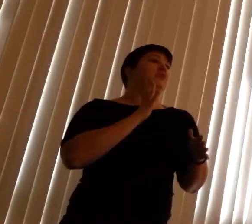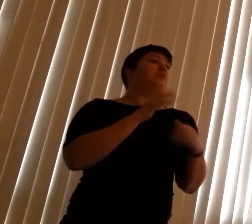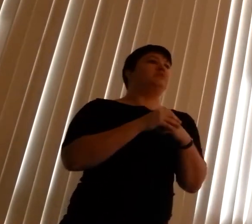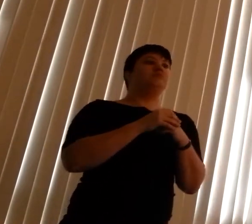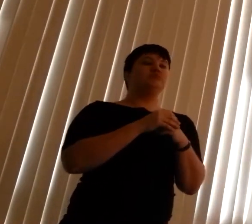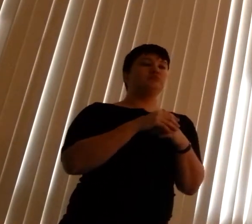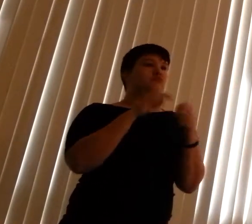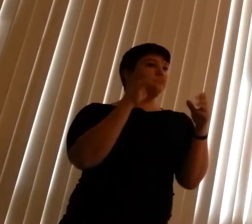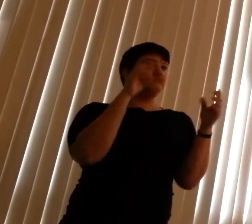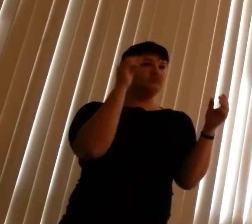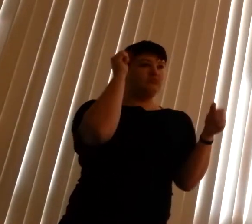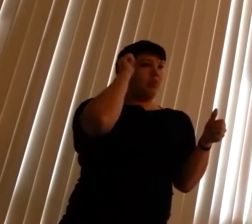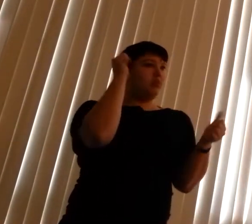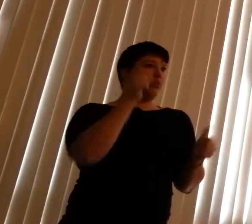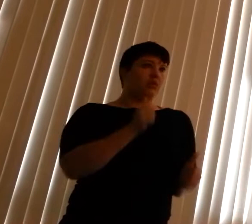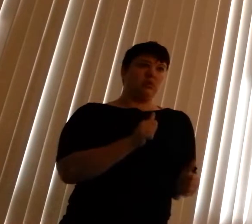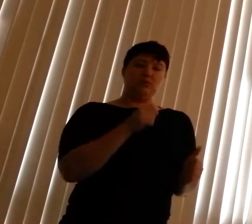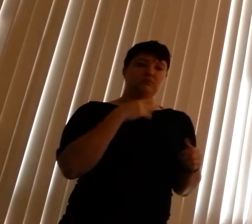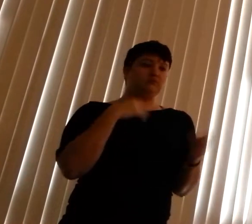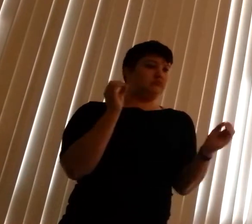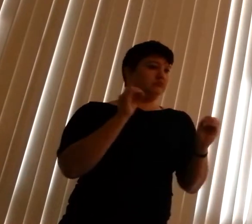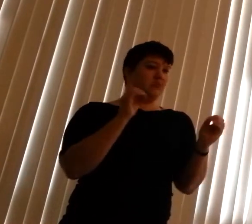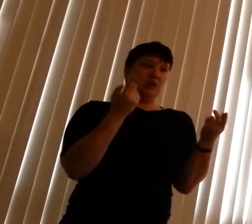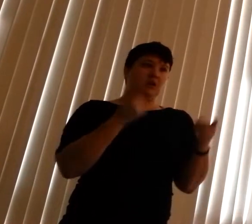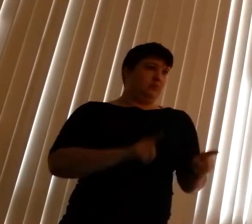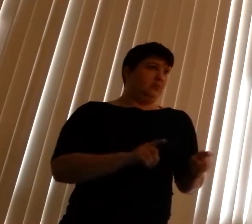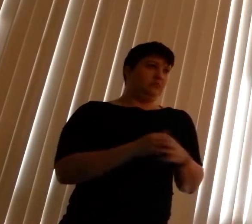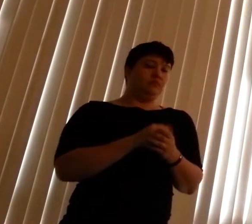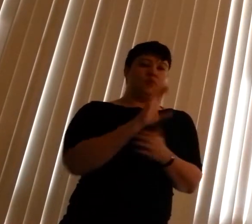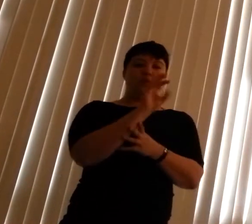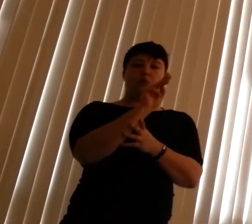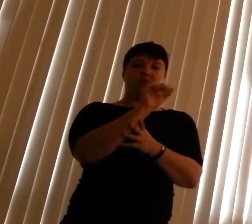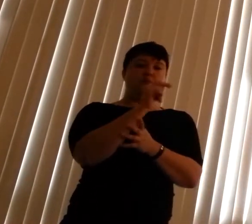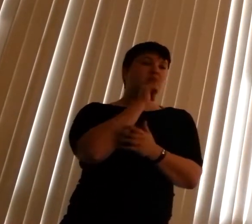no one's going to spend a year of life in a coma.